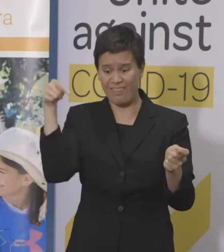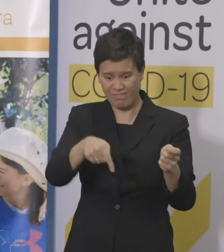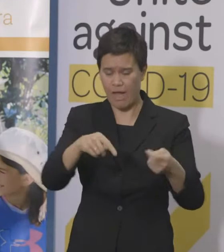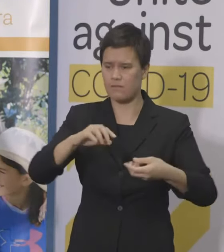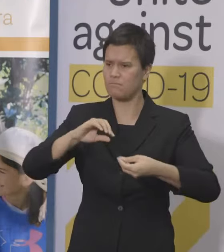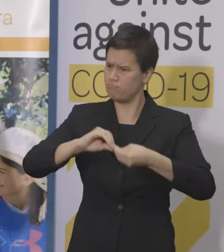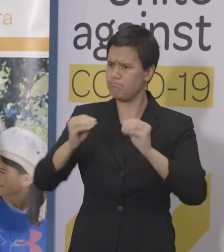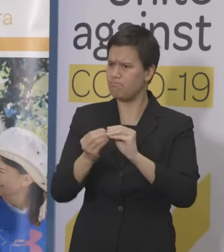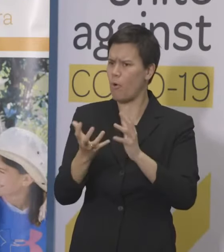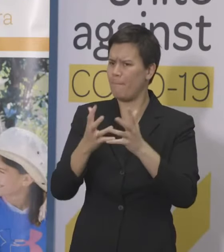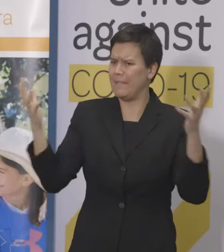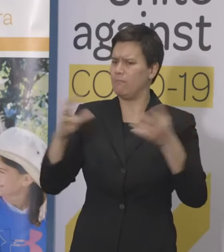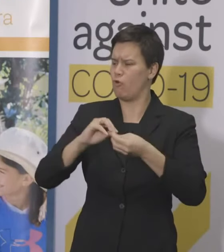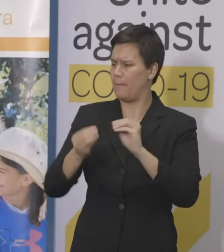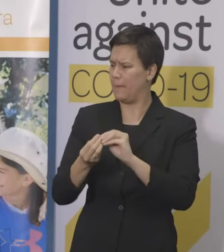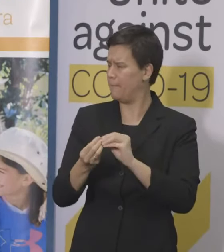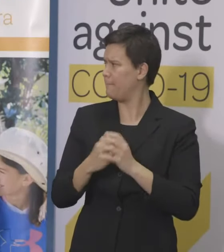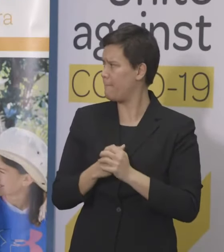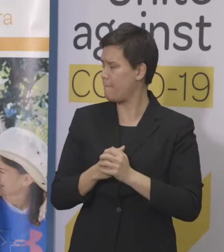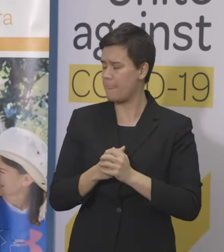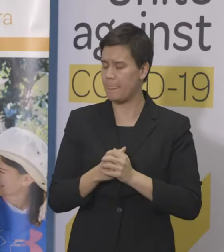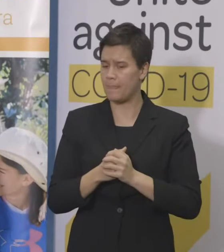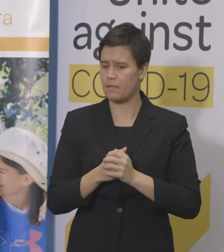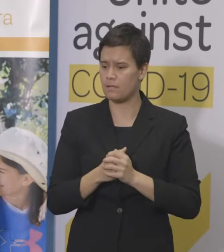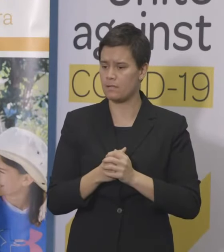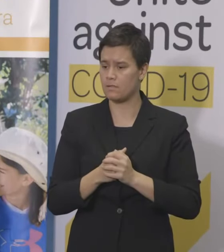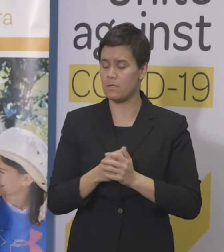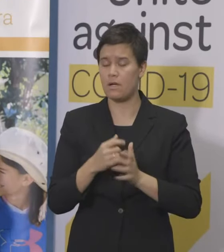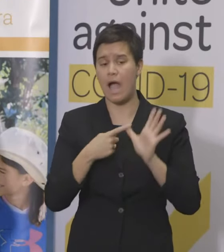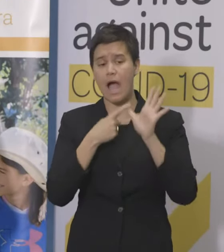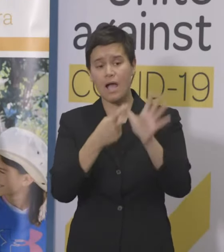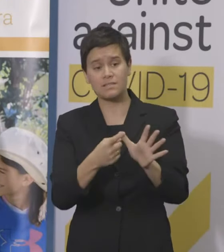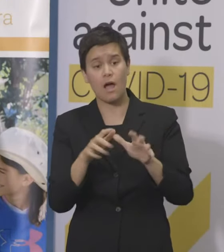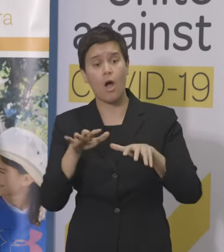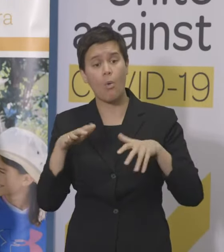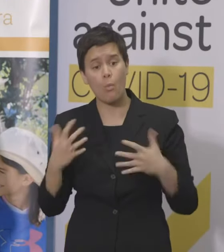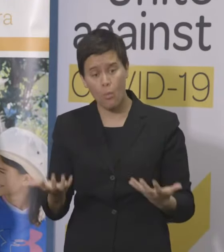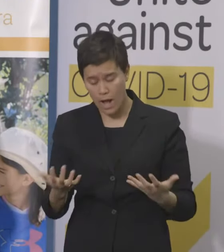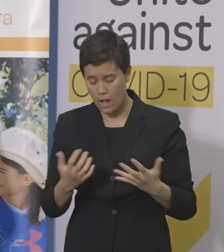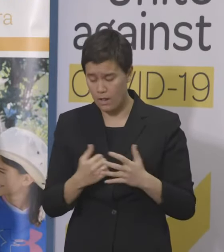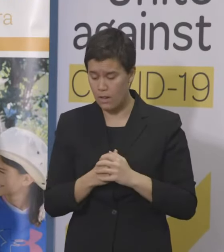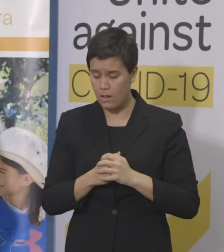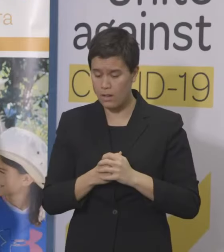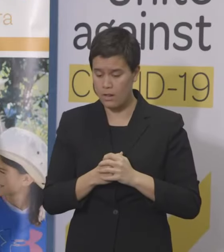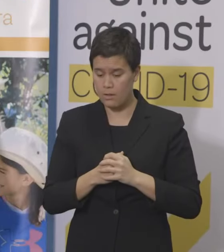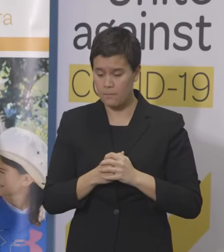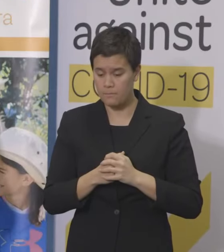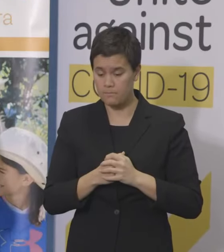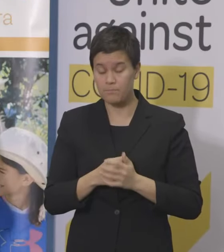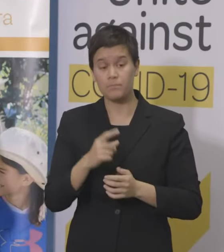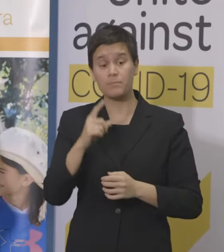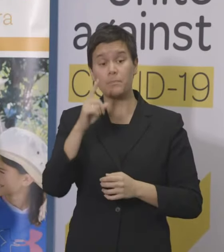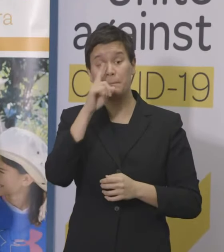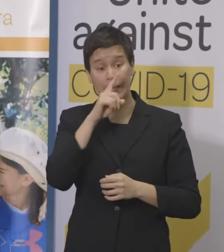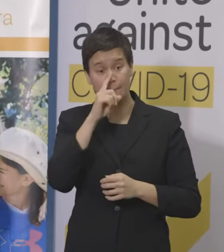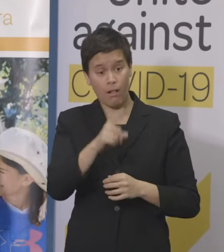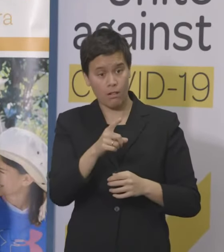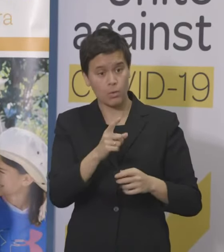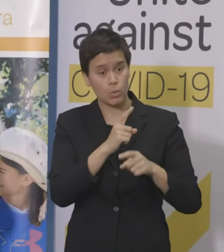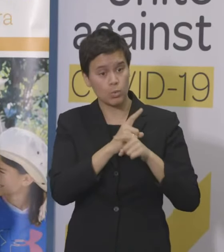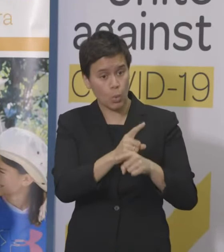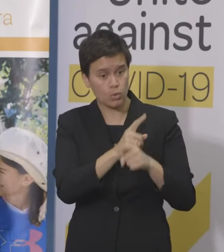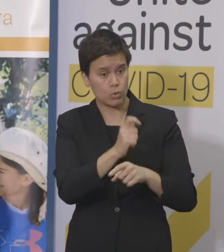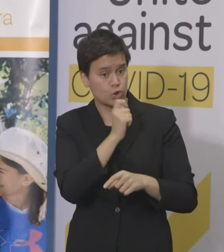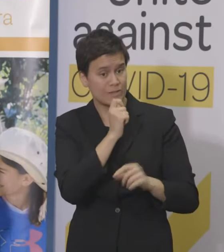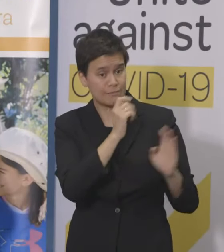to the strategy, but do you mean the vaccination campaign? Yeah, Yes, yeah. Rest assured that in addition to the people who are raising issues through the